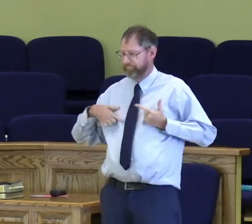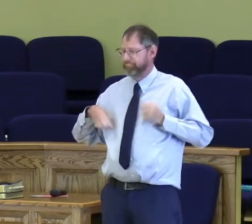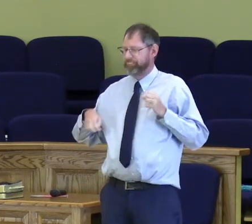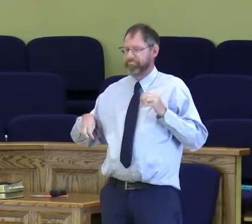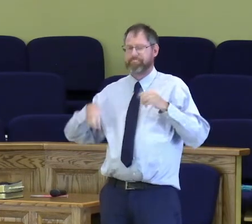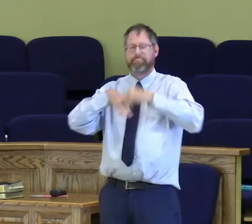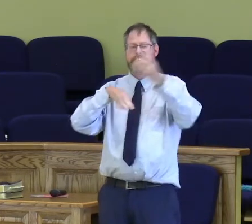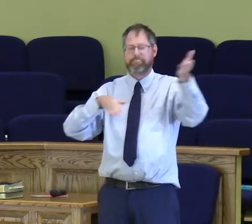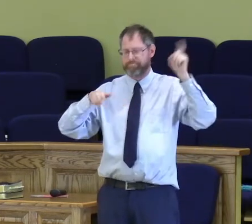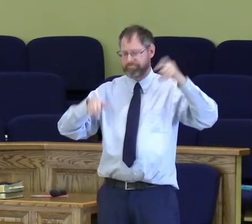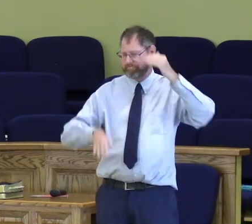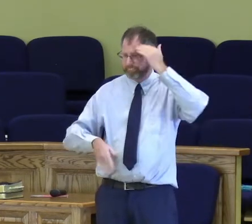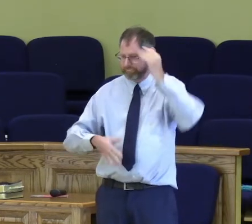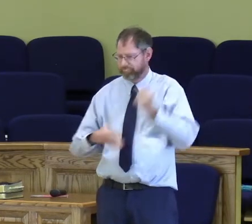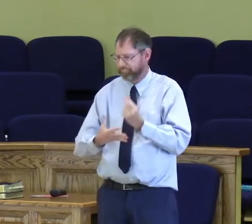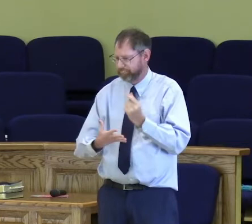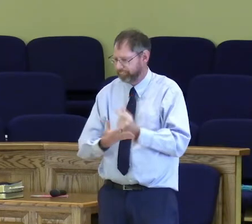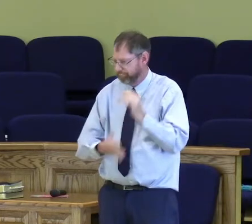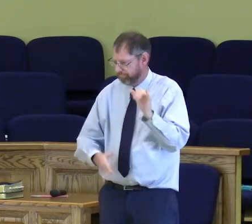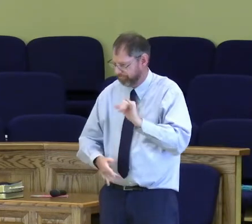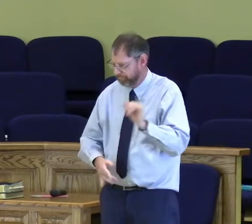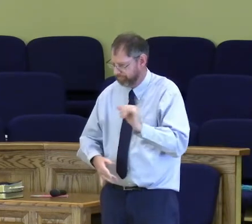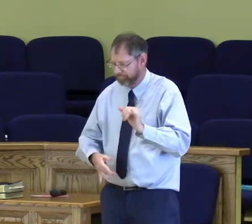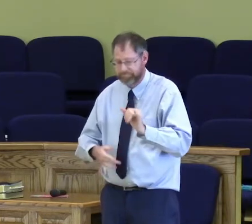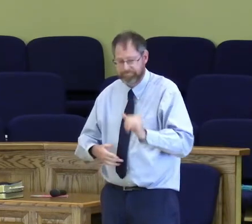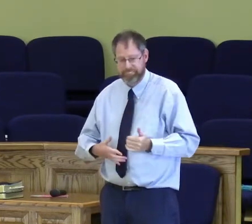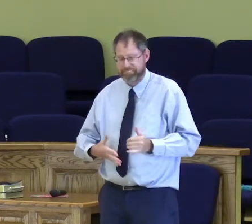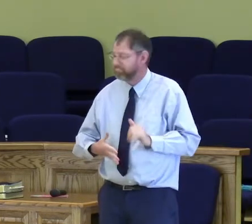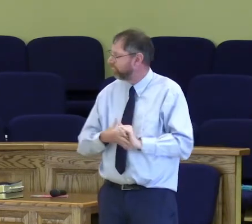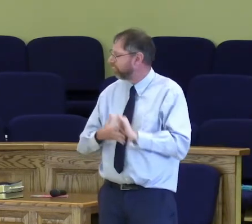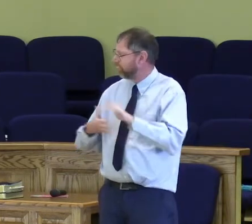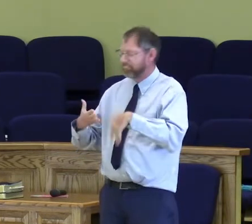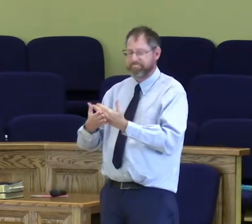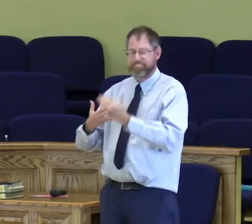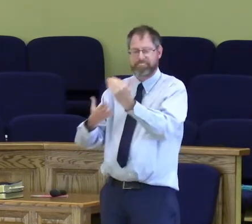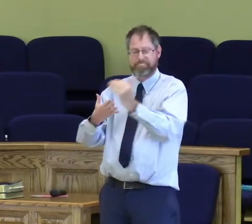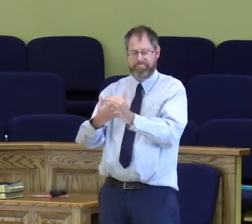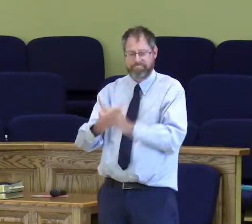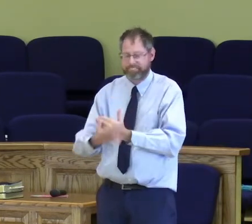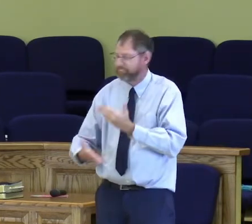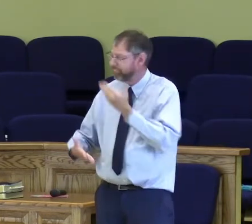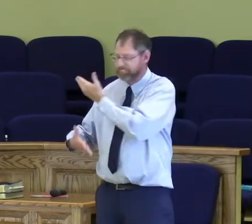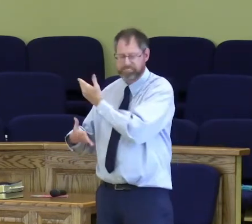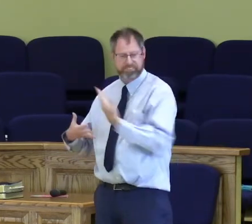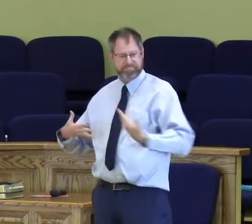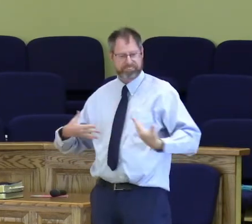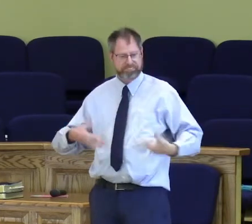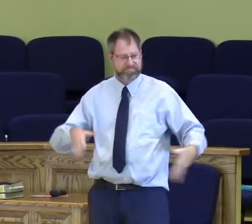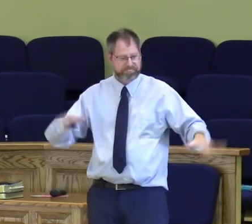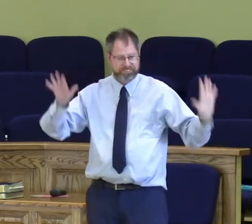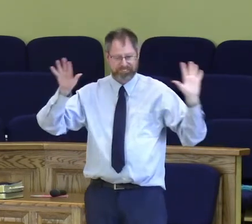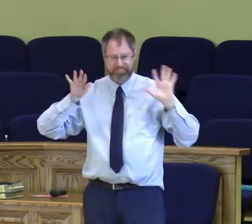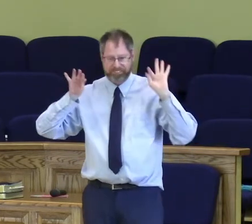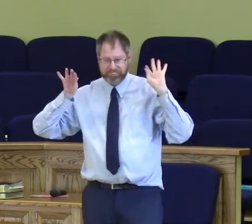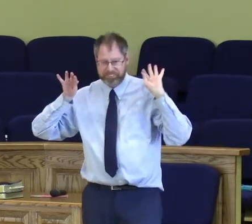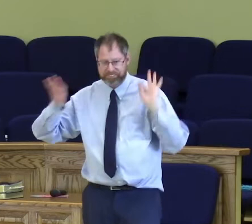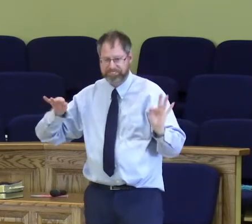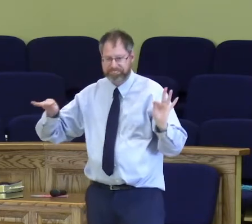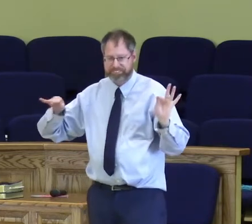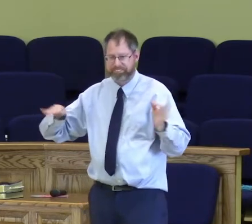And the very fact that I'm sharing this with you tonight, and now we need to be motivated by that, and we all need to continue to make a difference